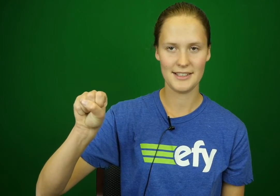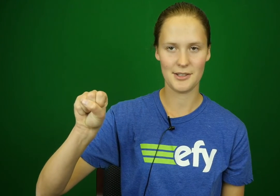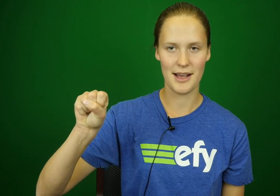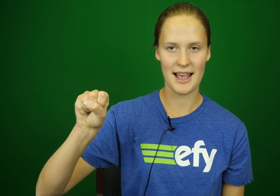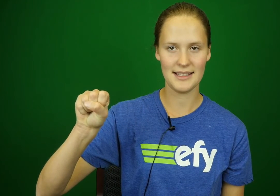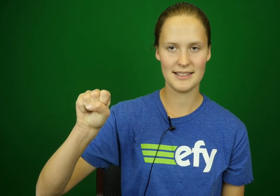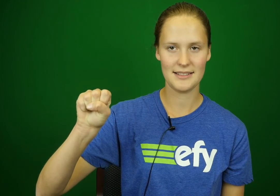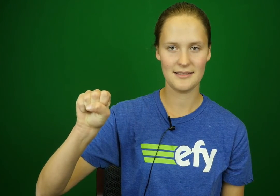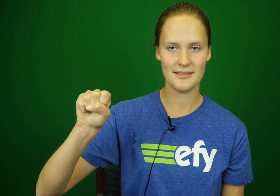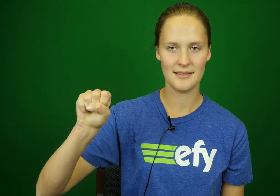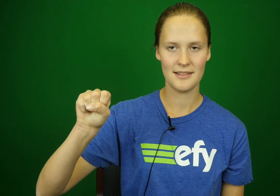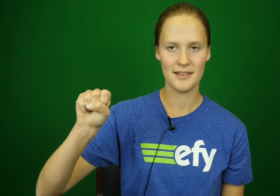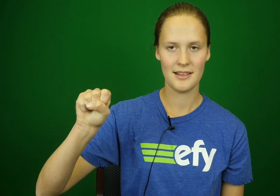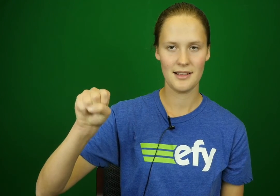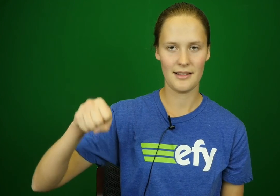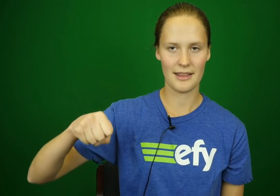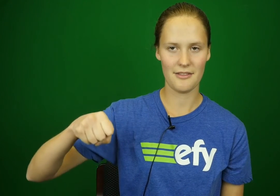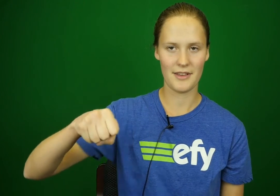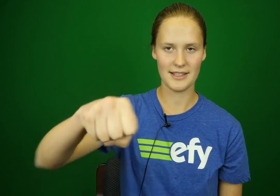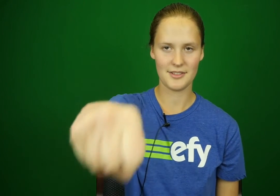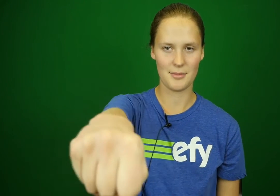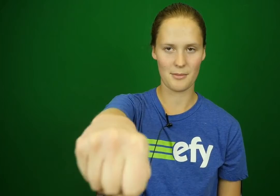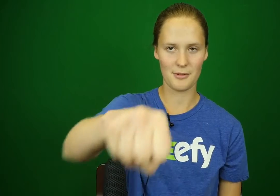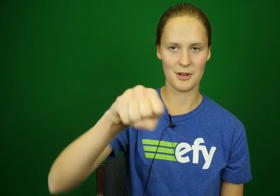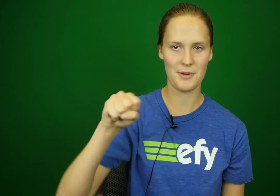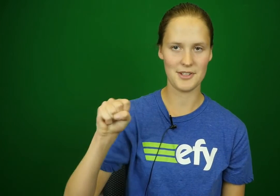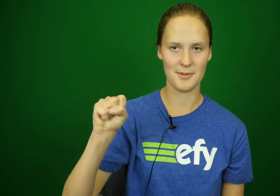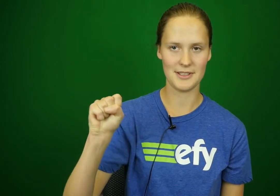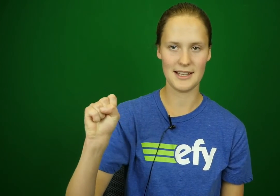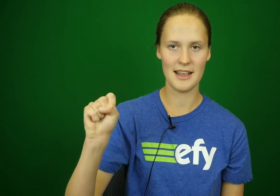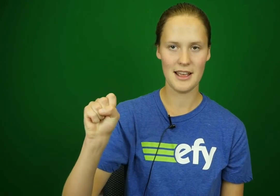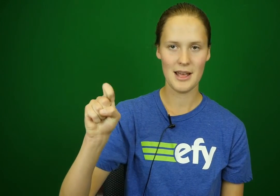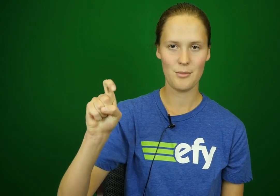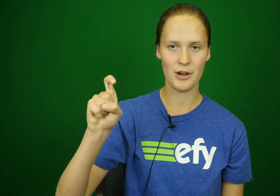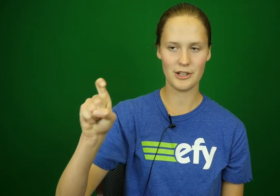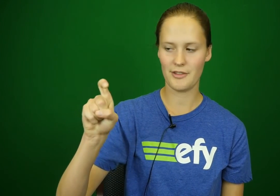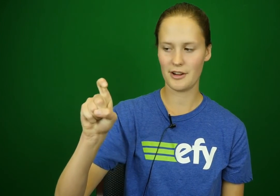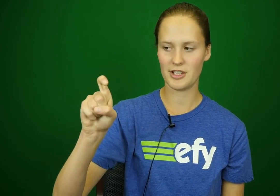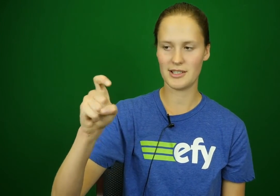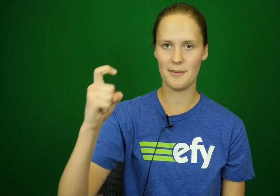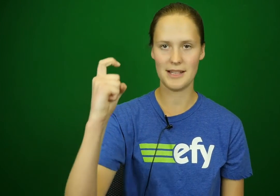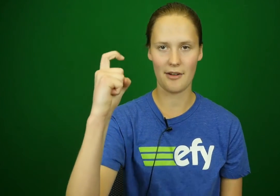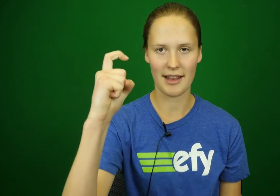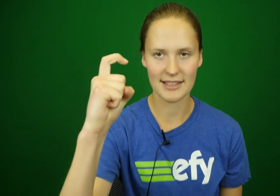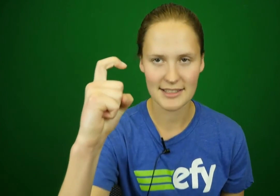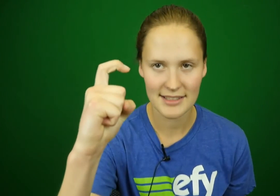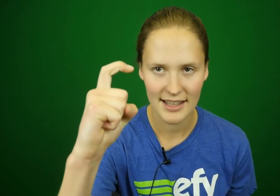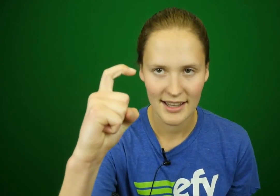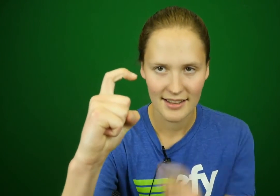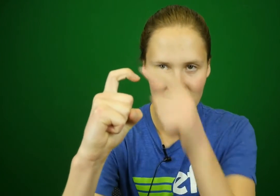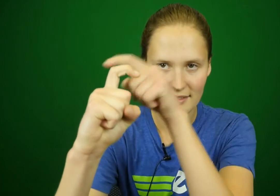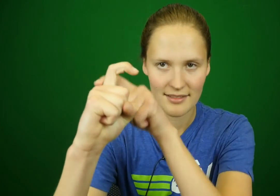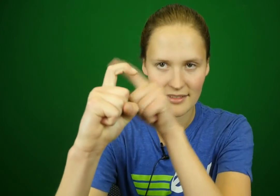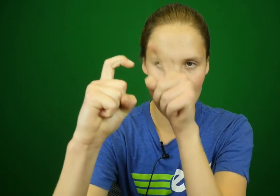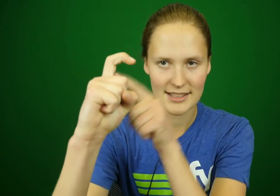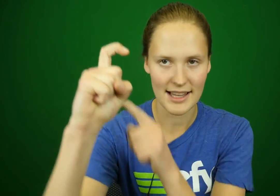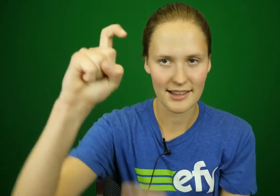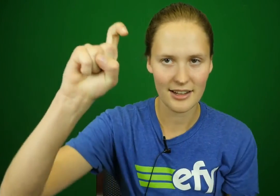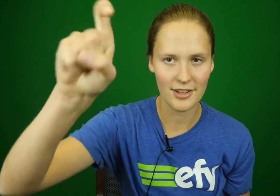So S, like the fist, remember where you punch the person, pointer finger just comes out, and it's like a little